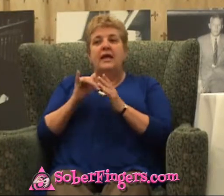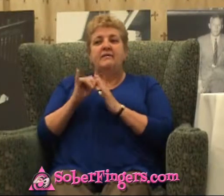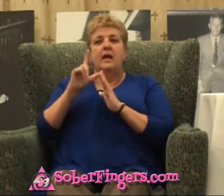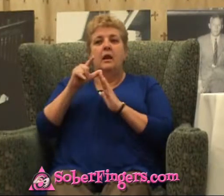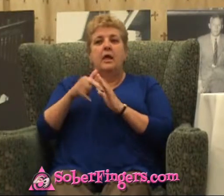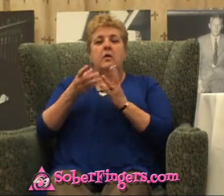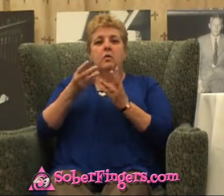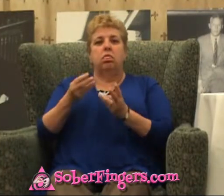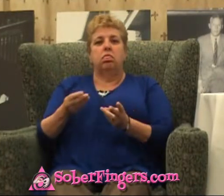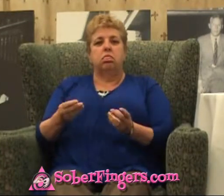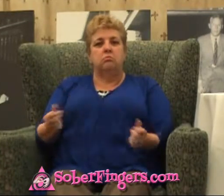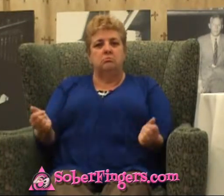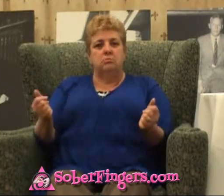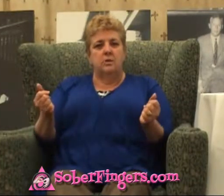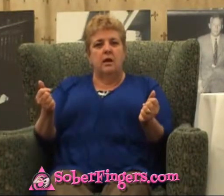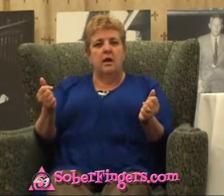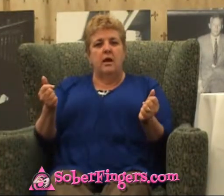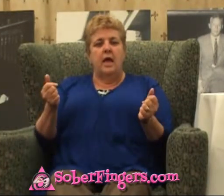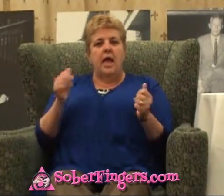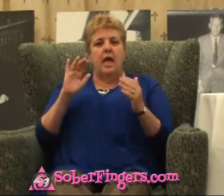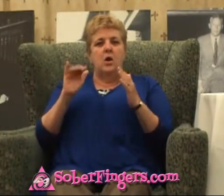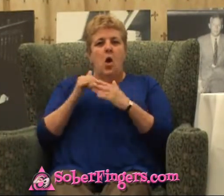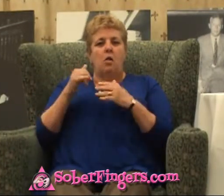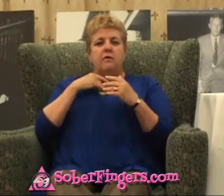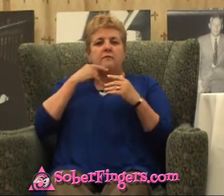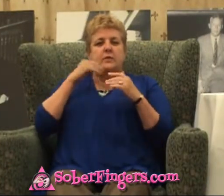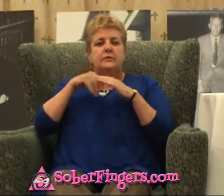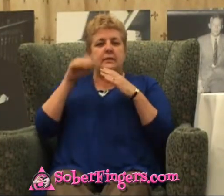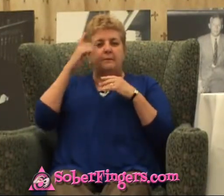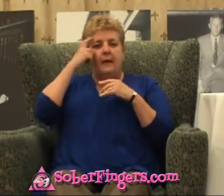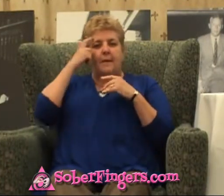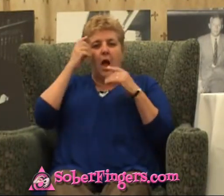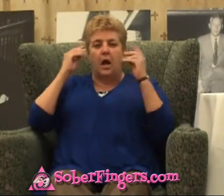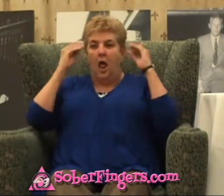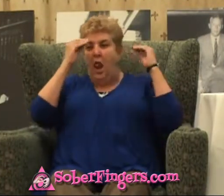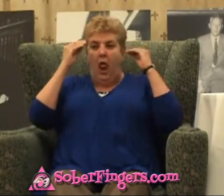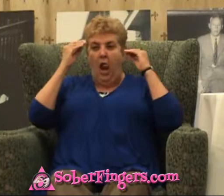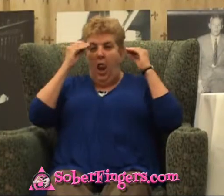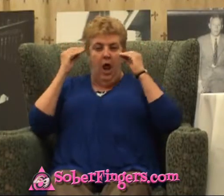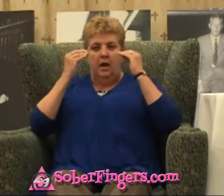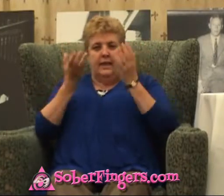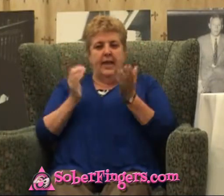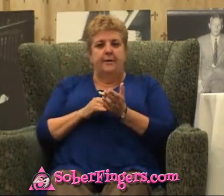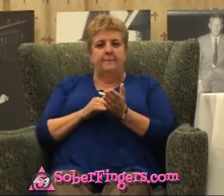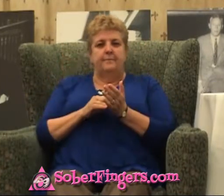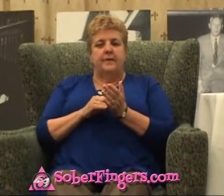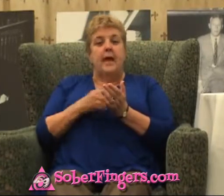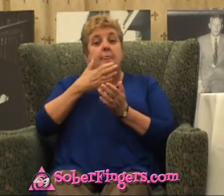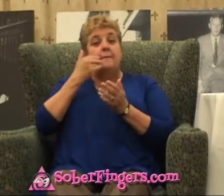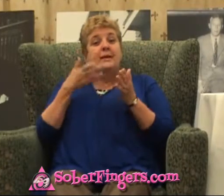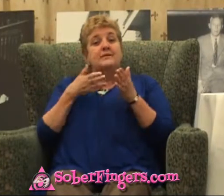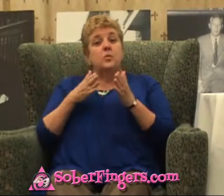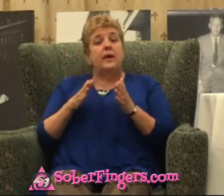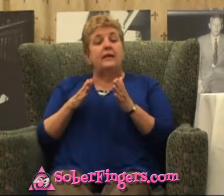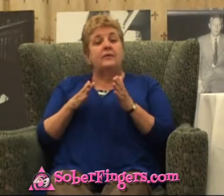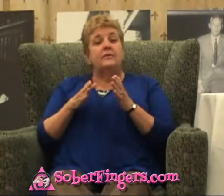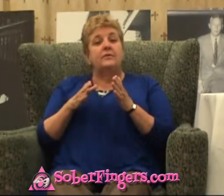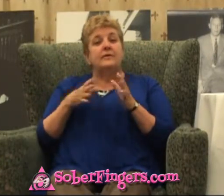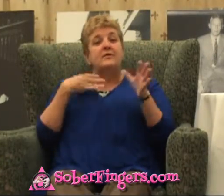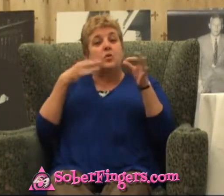alcohol wears off, then all that chatter starts in my head again. And the best way I ever found to describe what happens in my head, unless it's either full